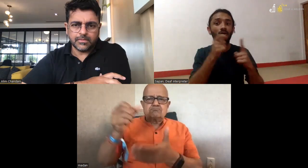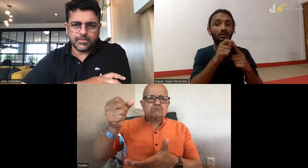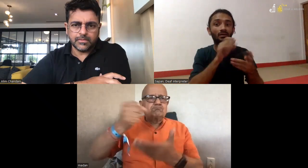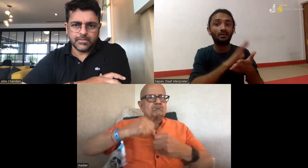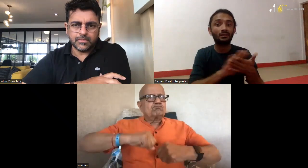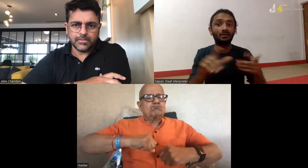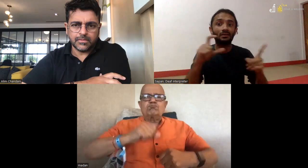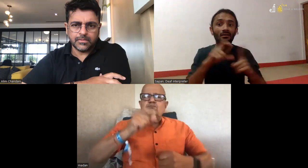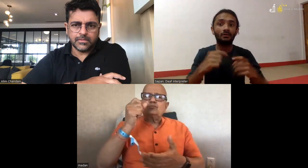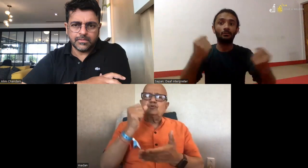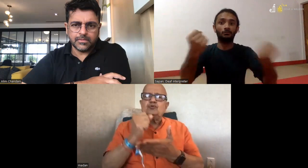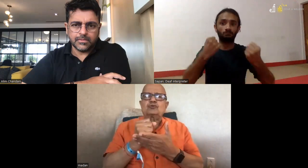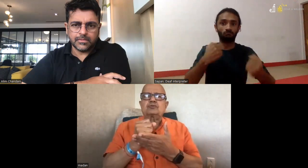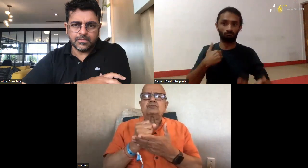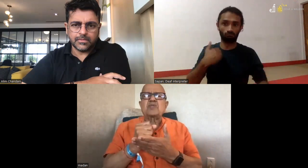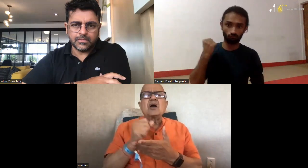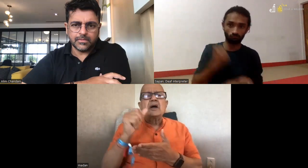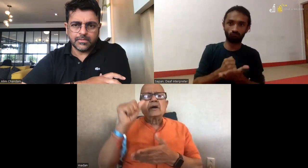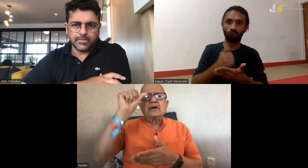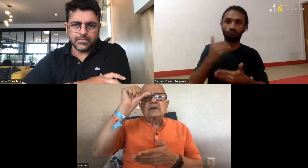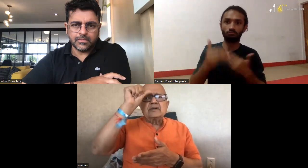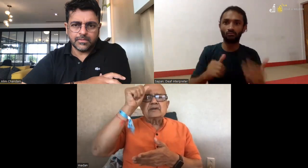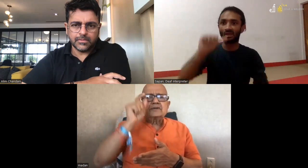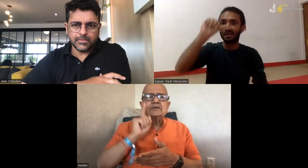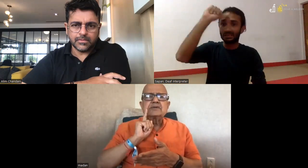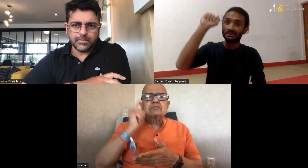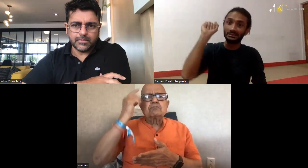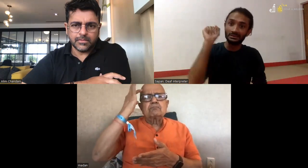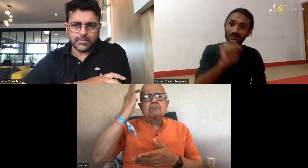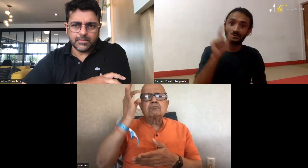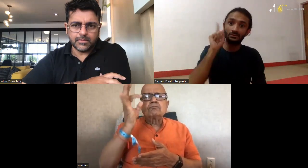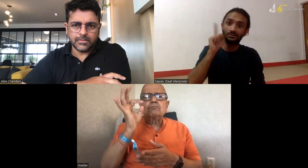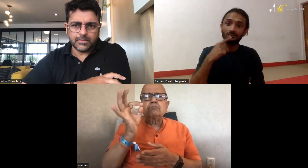2, 3. Me, Suji, me and Dr. Alim.